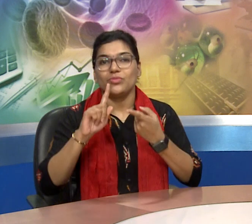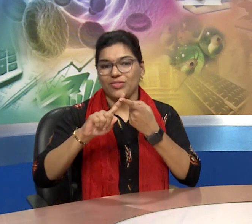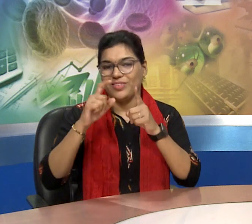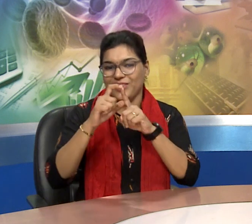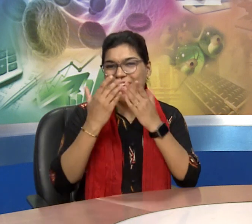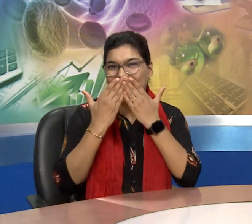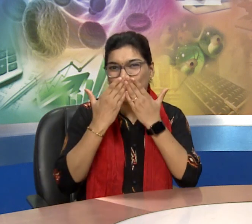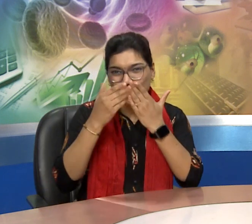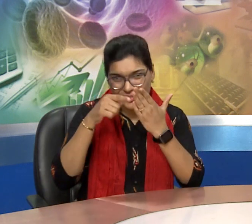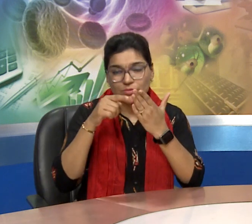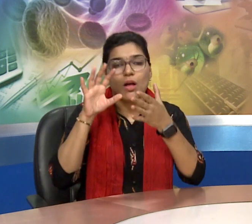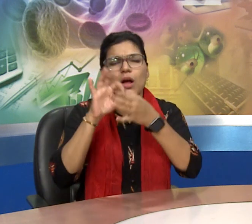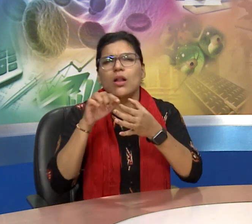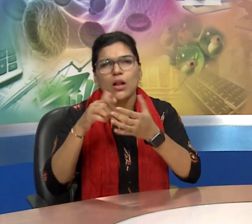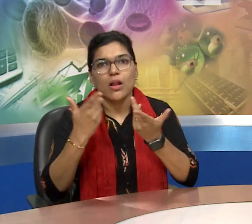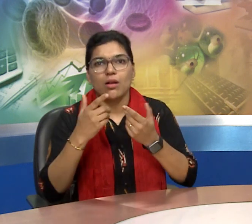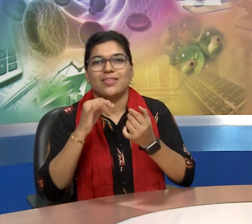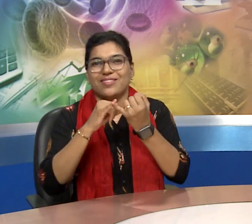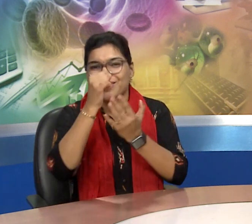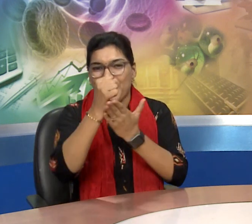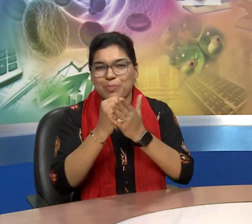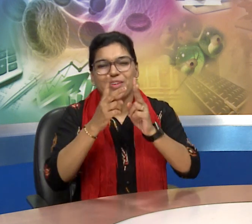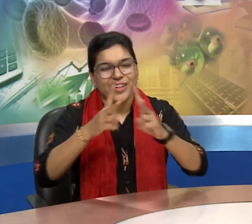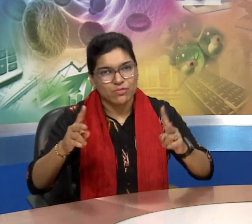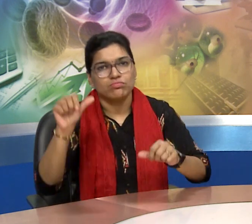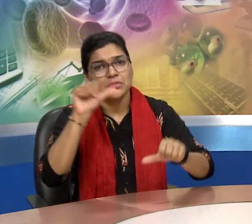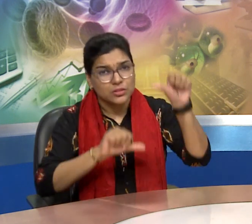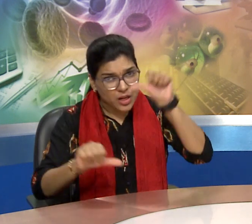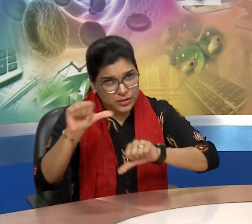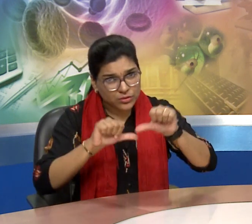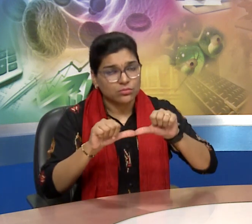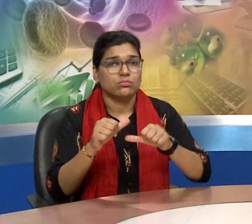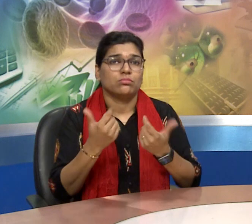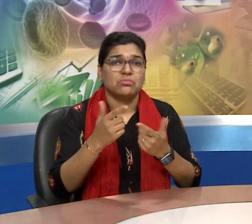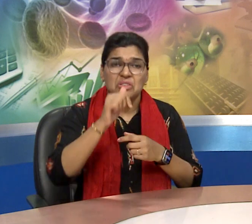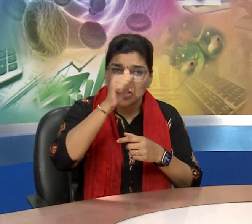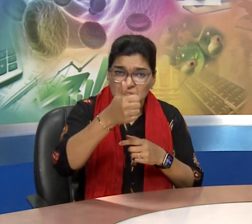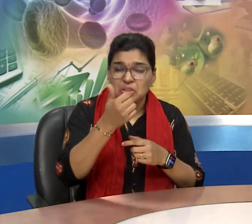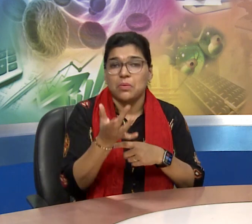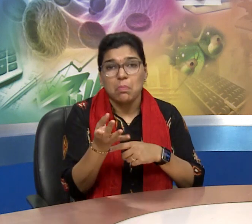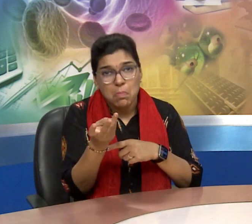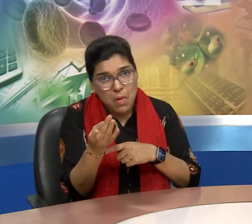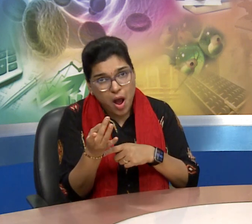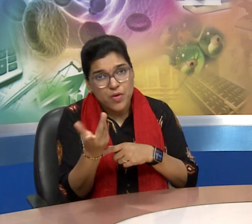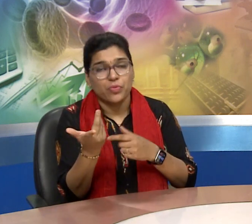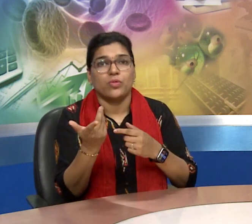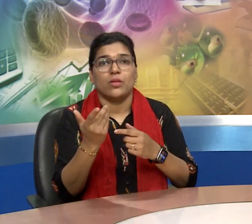activities like cultural activities, some dramas, some different topics, discussions